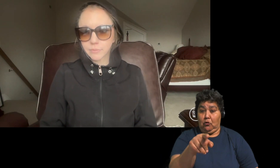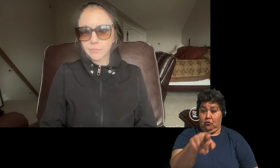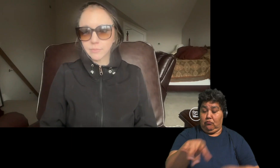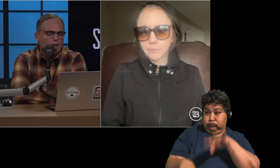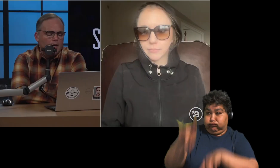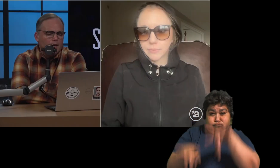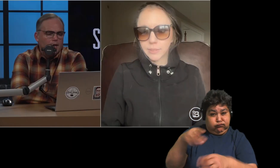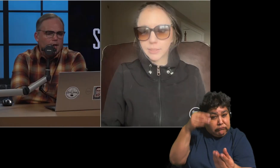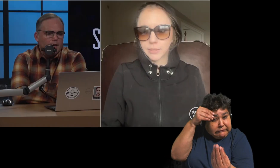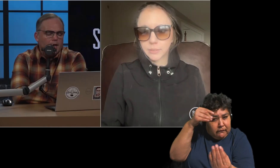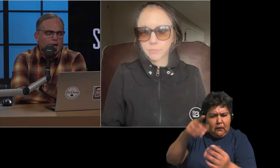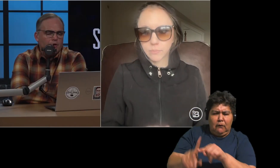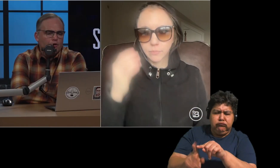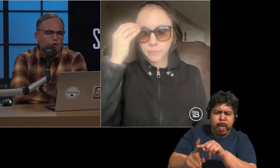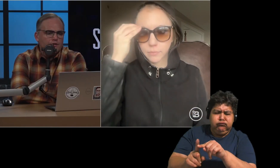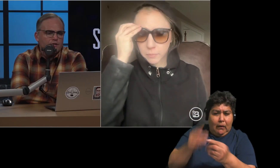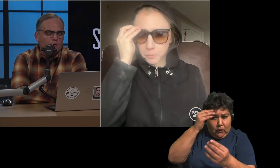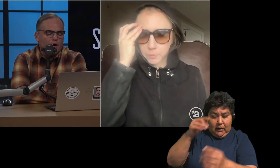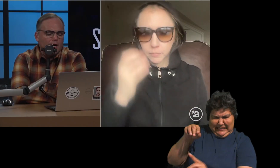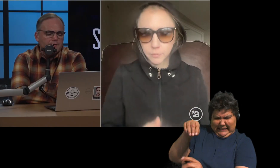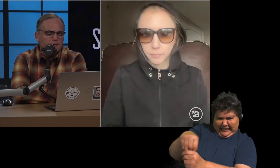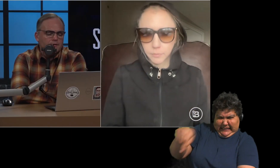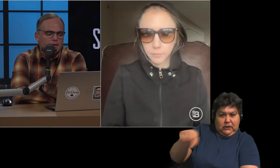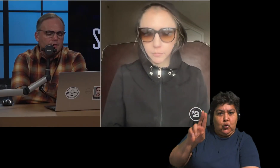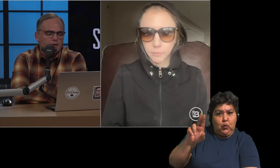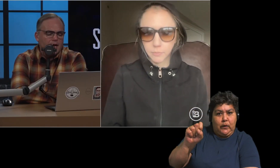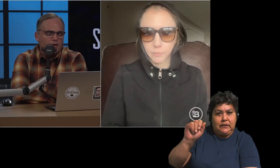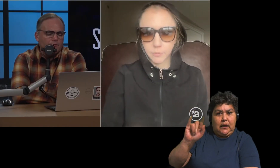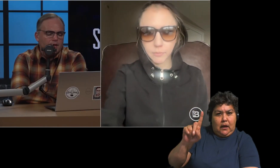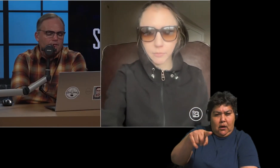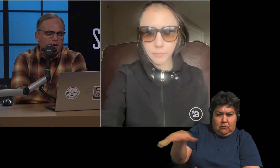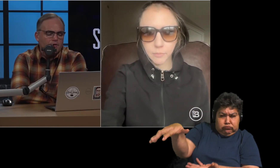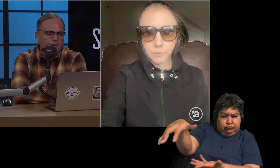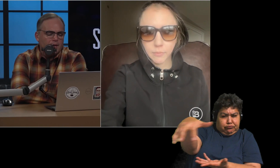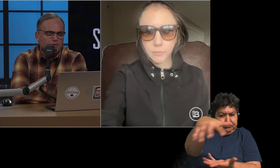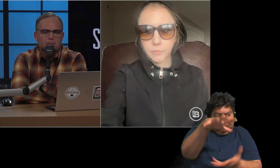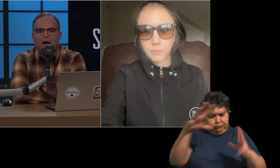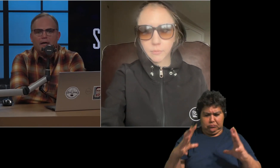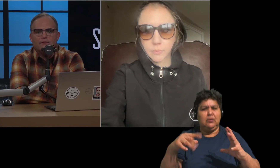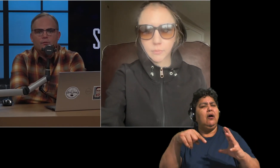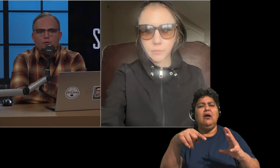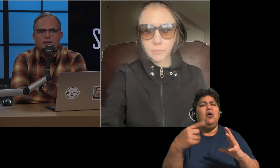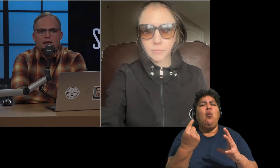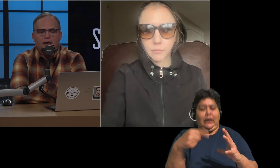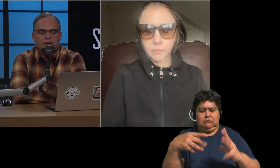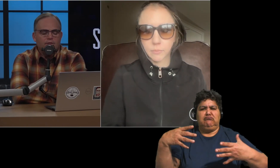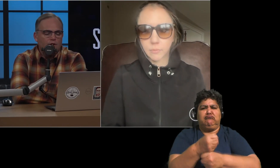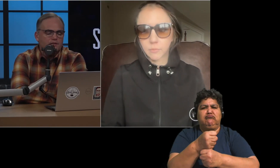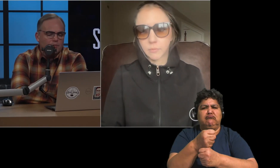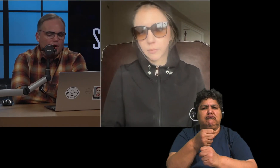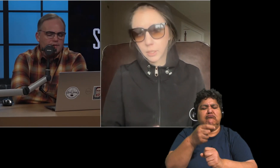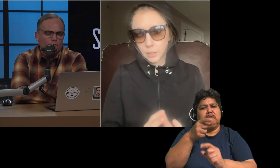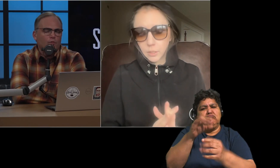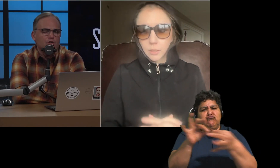tools. If you could summarize the data you've been able to mine from USAID, if you